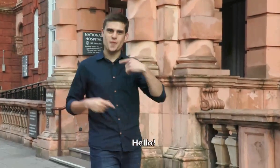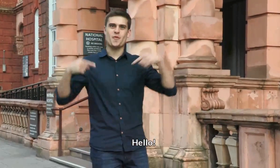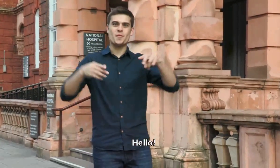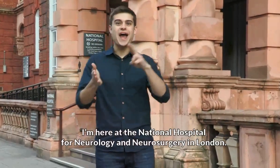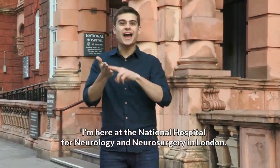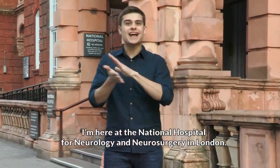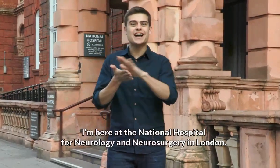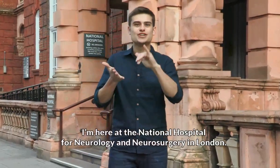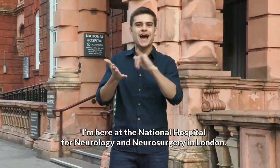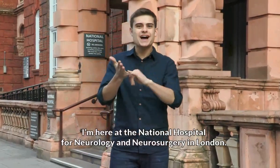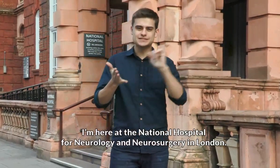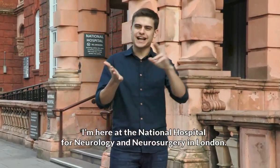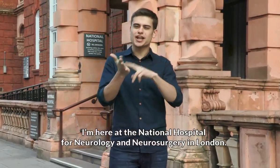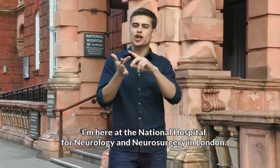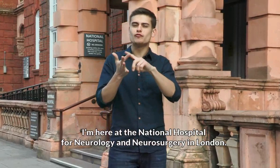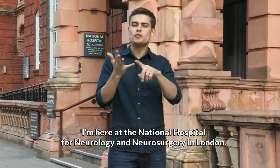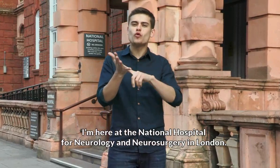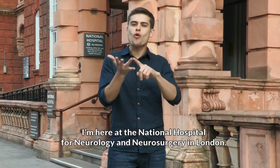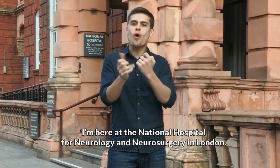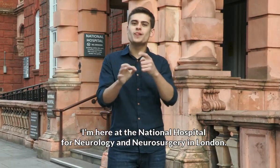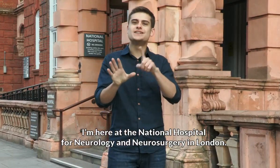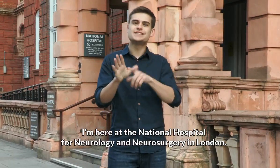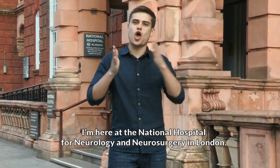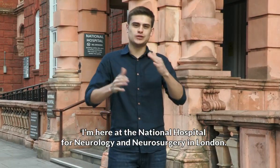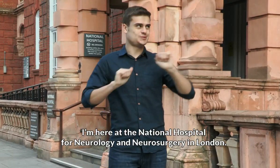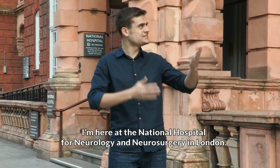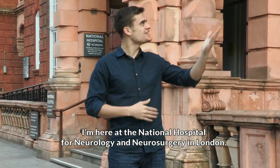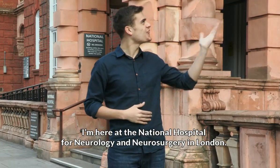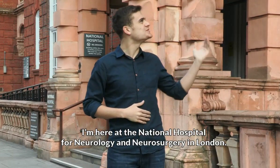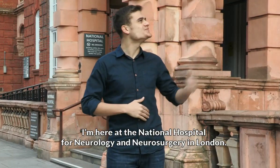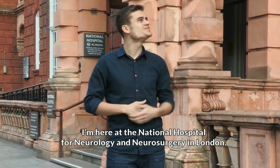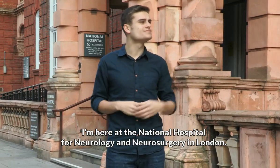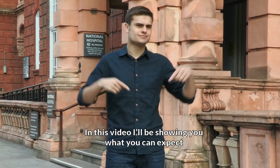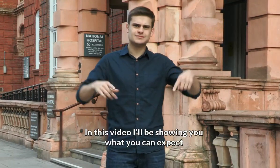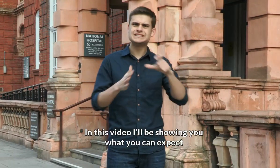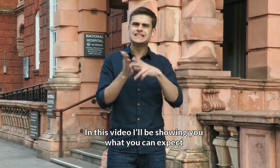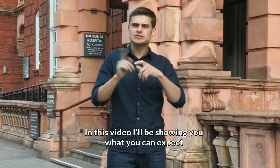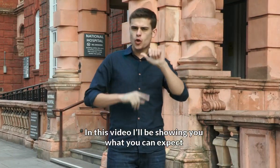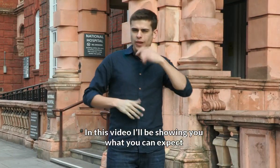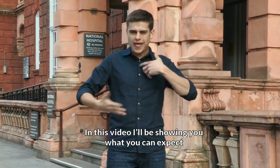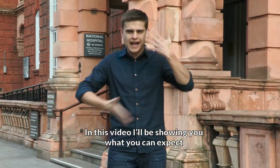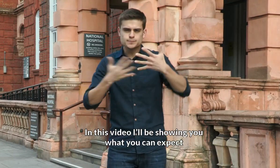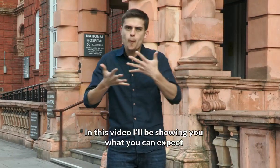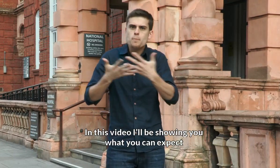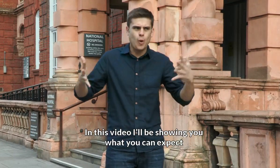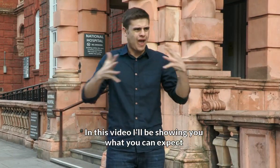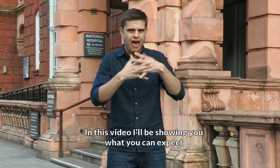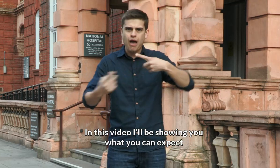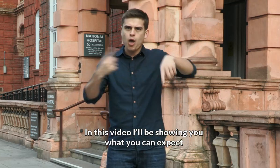Hello, I'm here at the NHS National Hospital for Neurology in London. In this video, I'll be showing you what you can expect